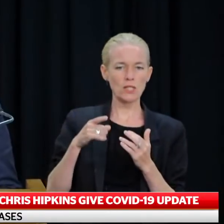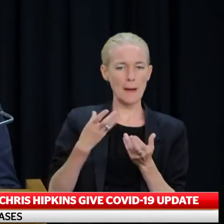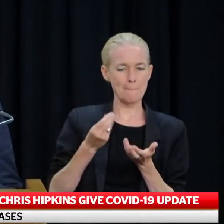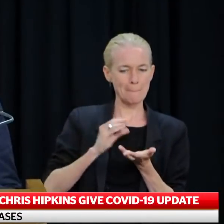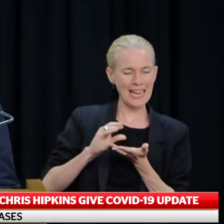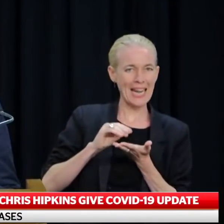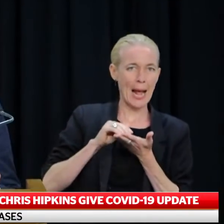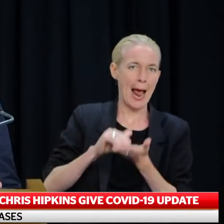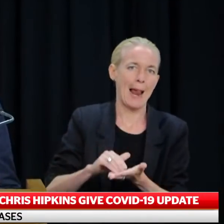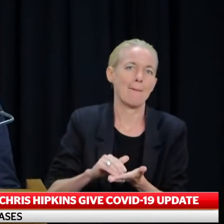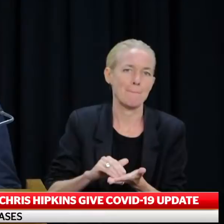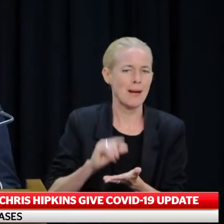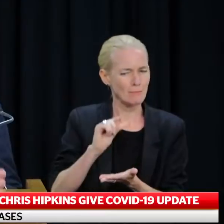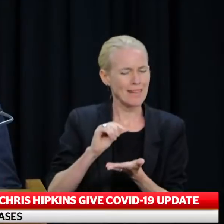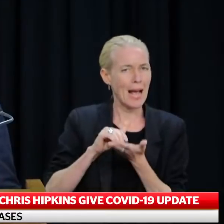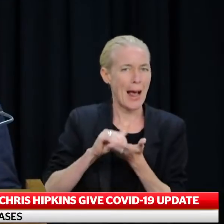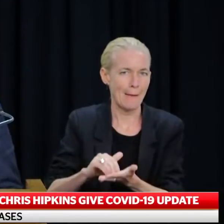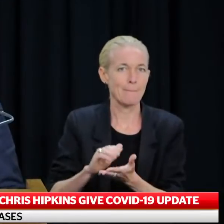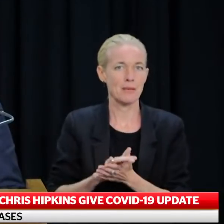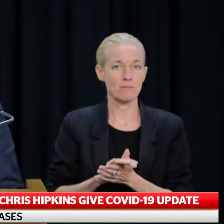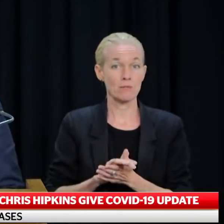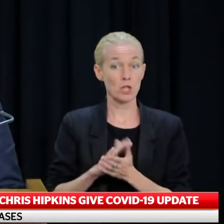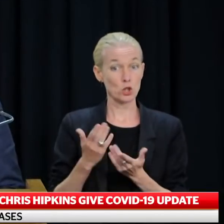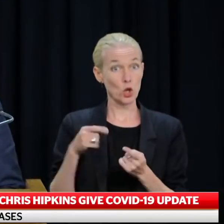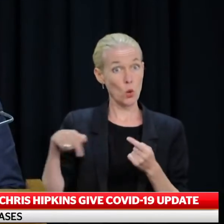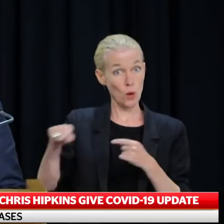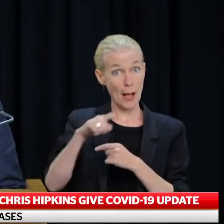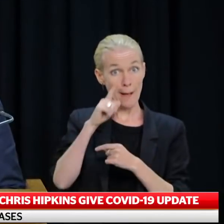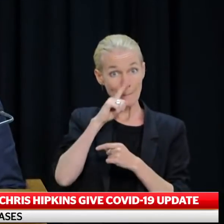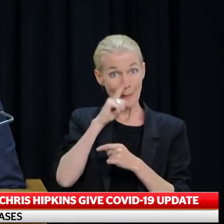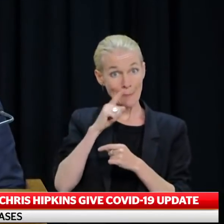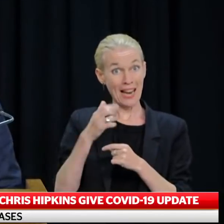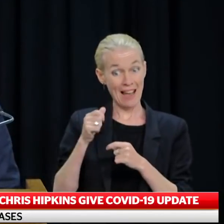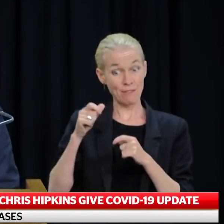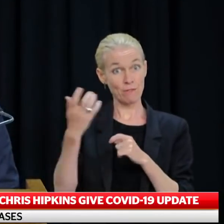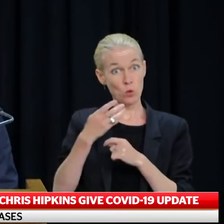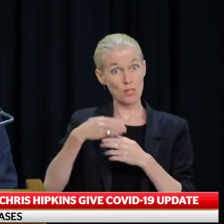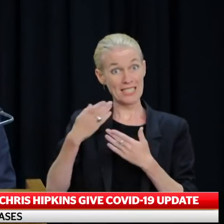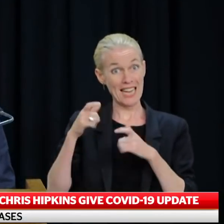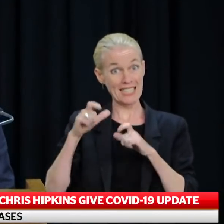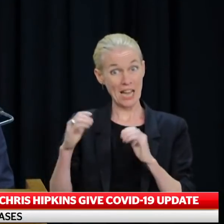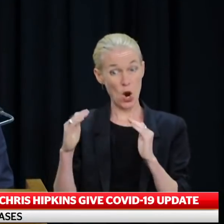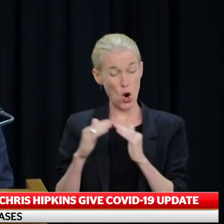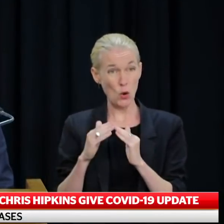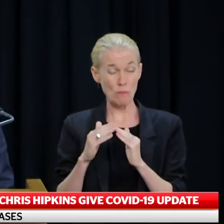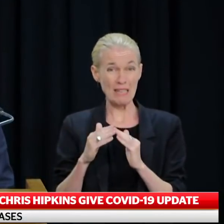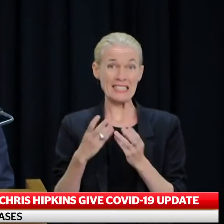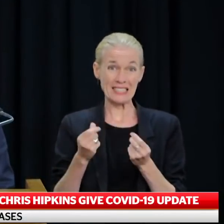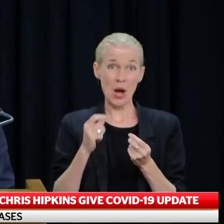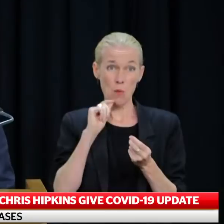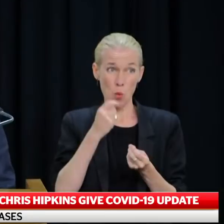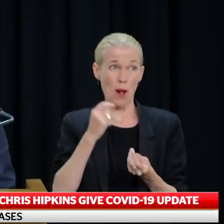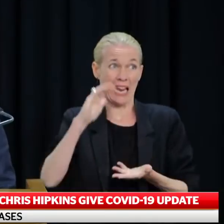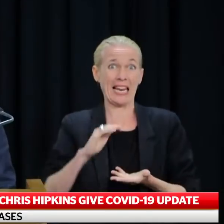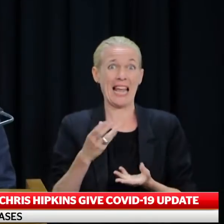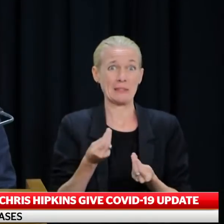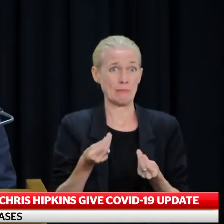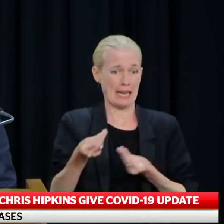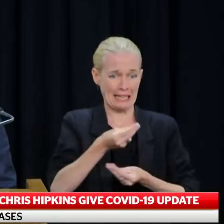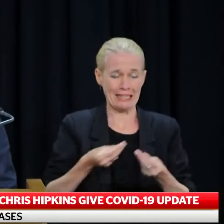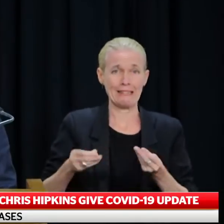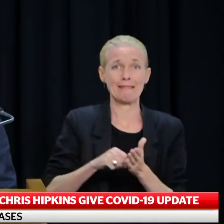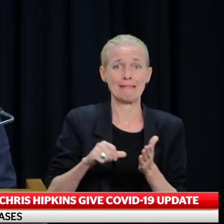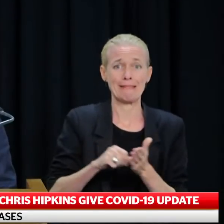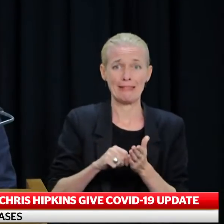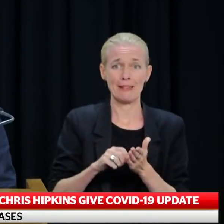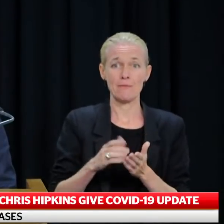and clearly for this group of people there will be some people who will be adversely affected by it. Can you see when you're scaling up and asking people to stay at home for